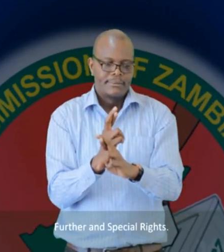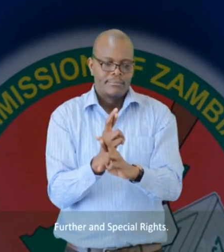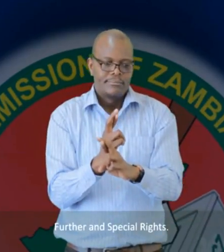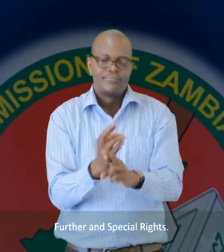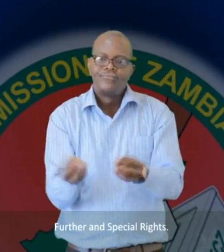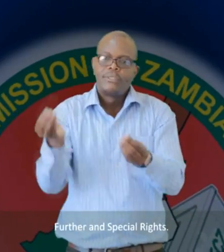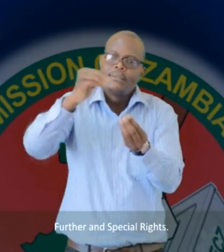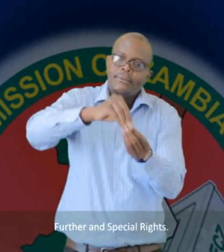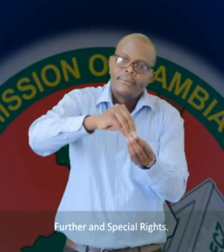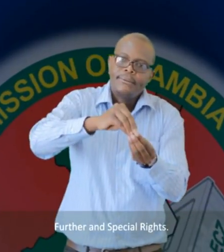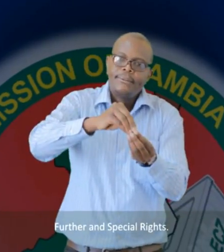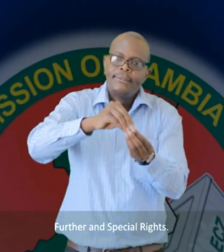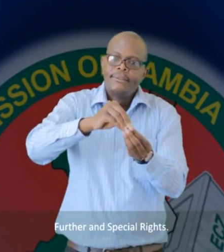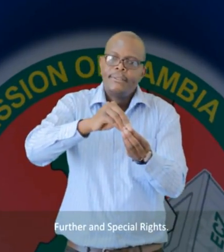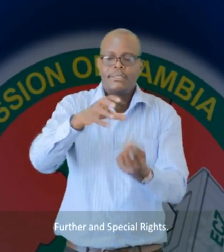Further and special rights.